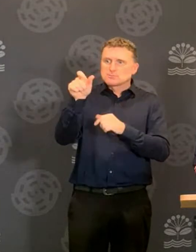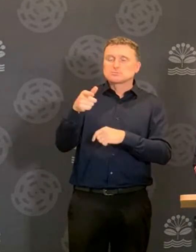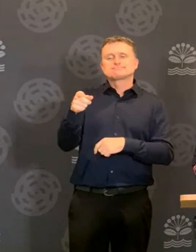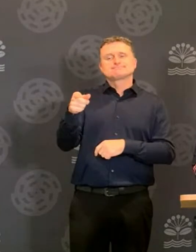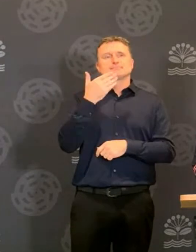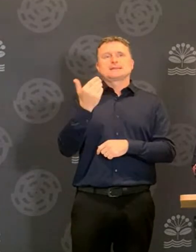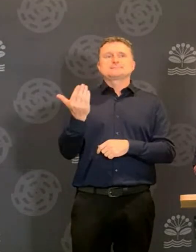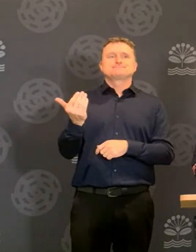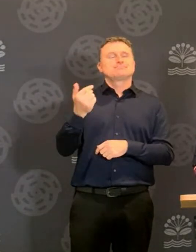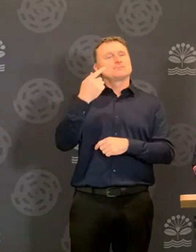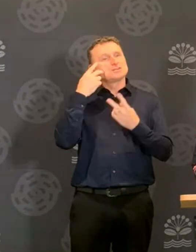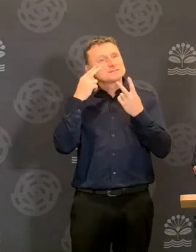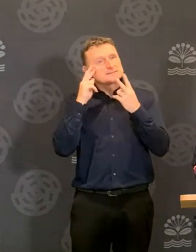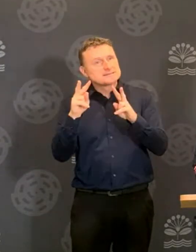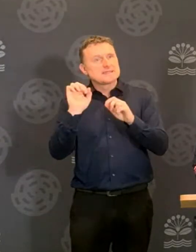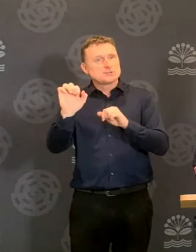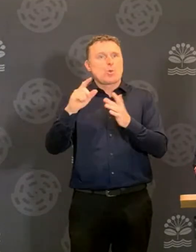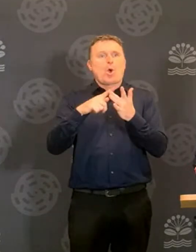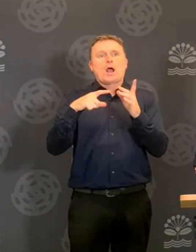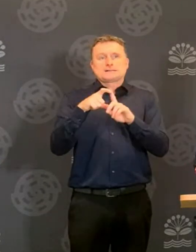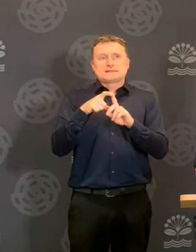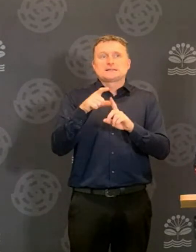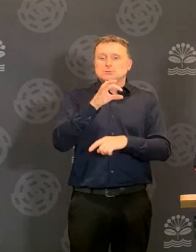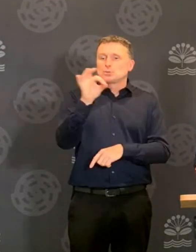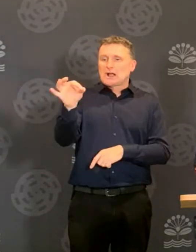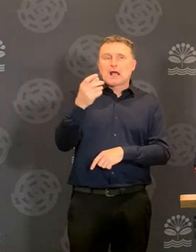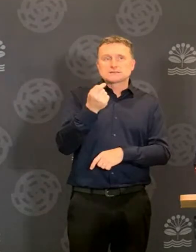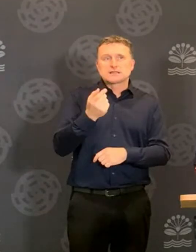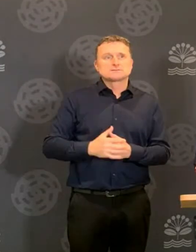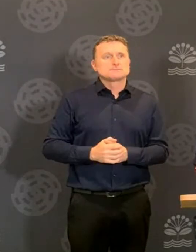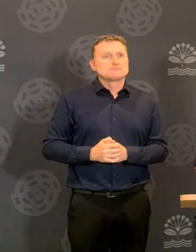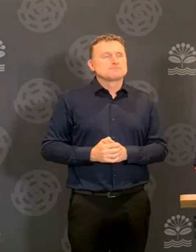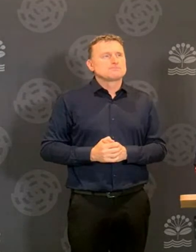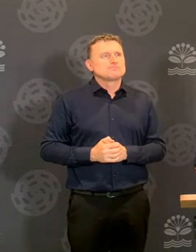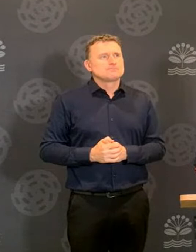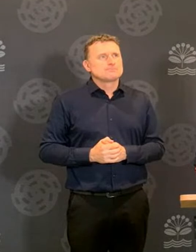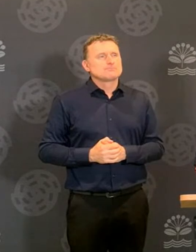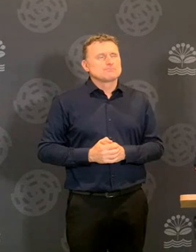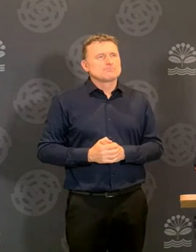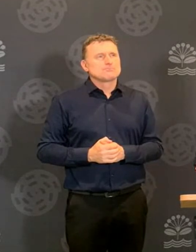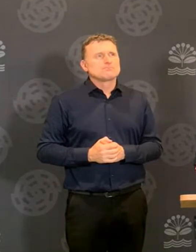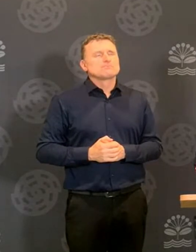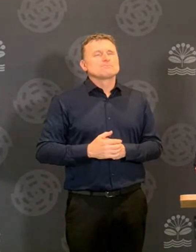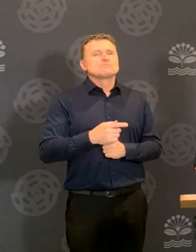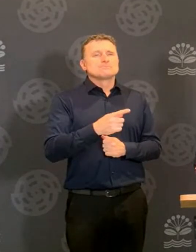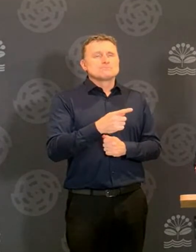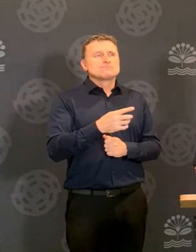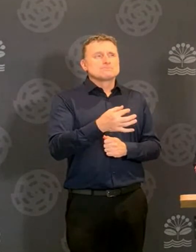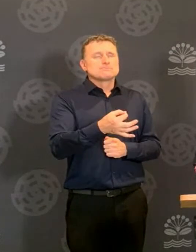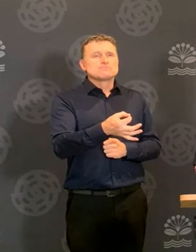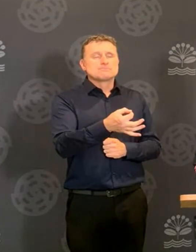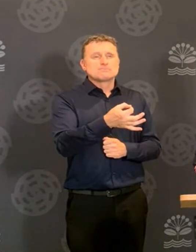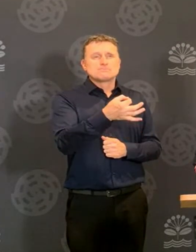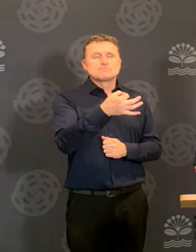for the work that they're proposing that they're going to do. Has this involved